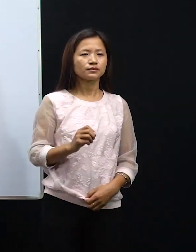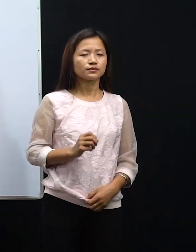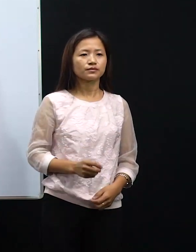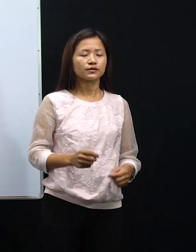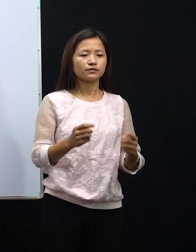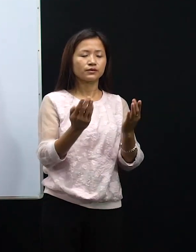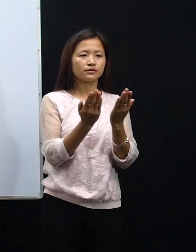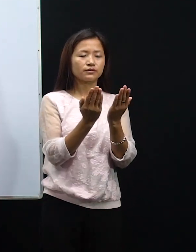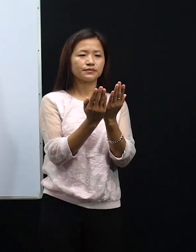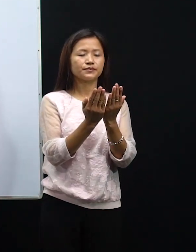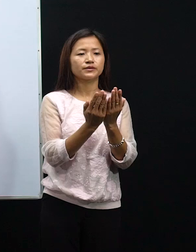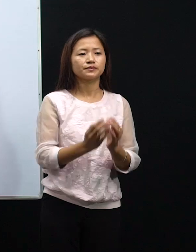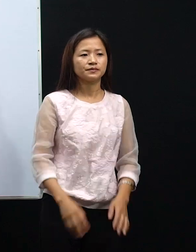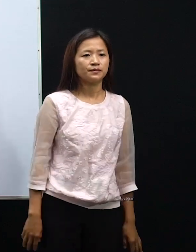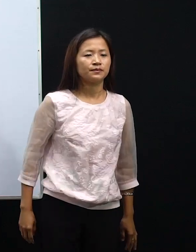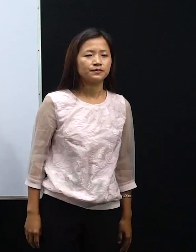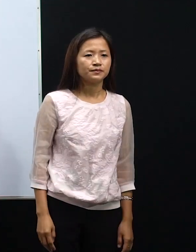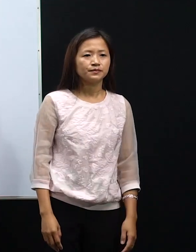textbook.